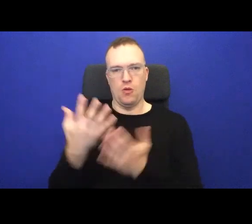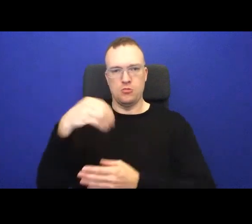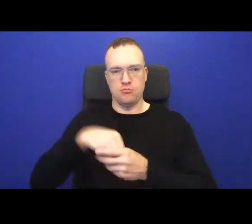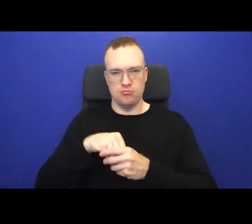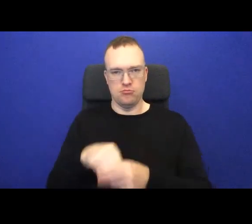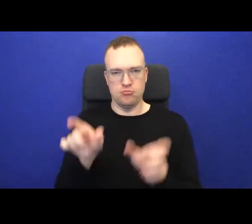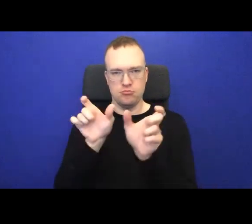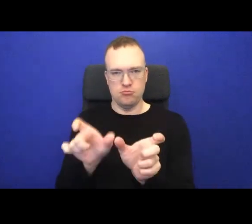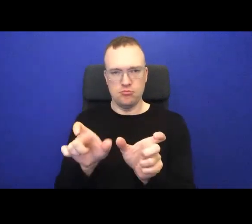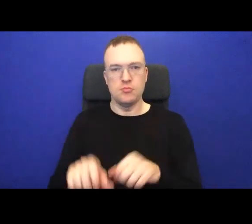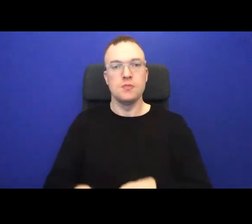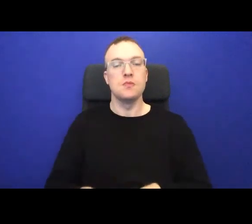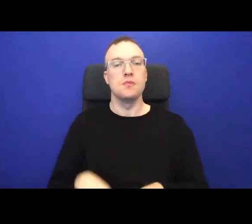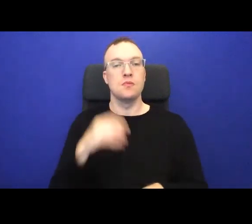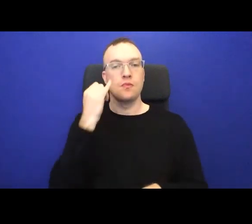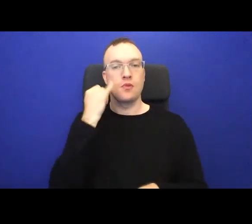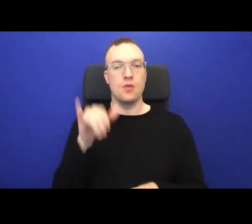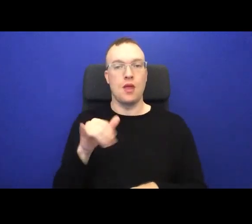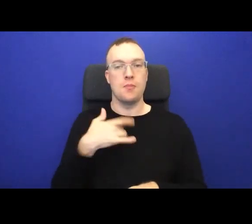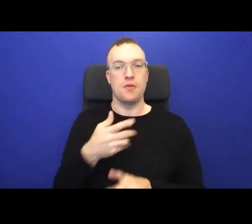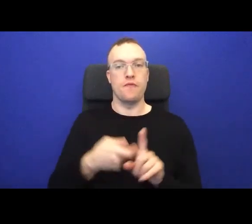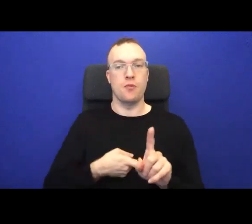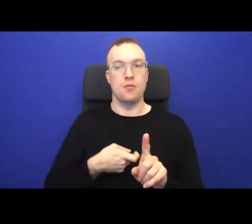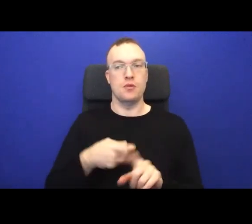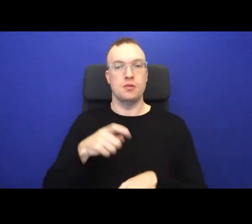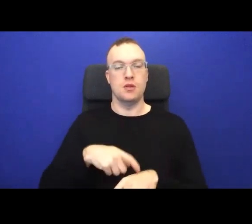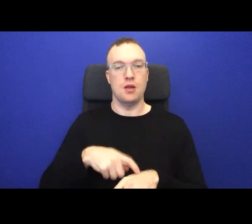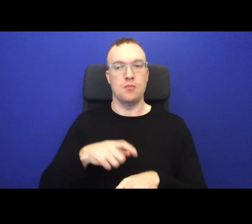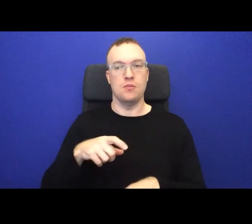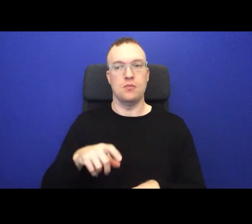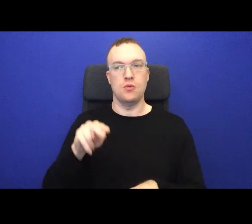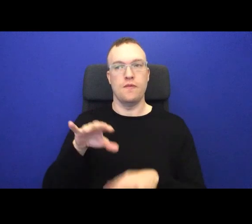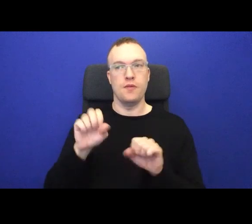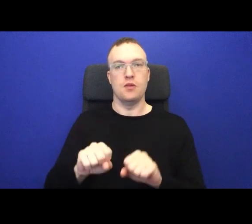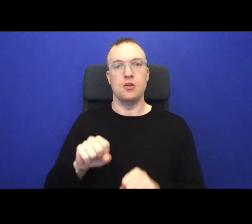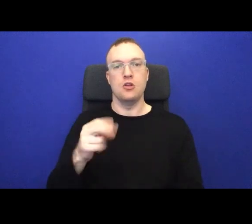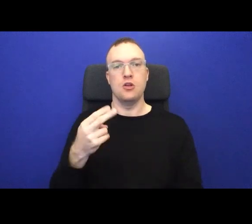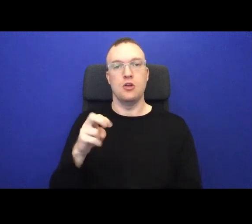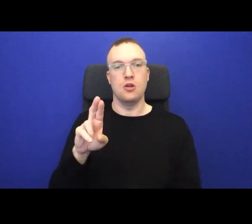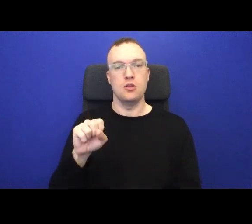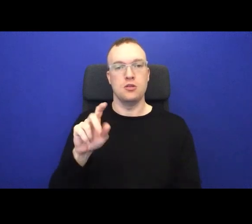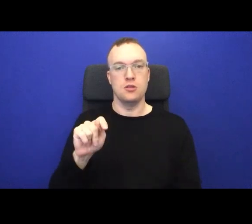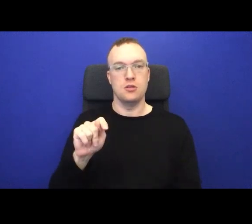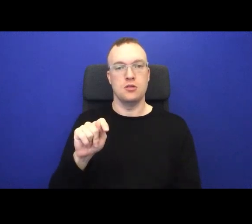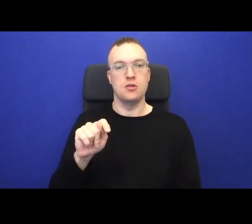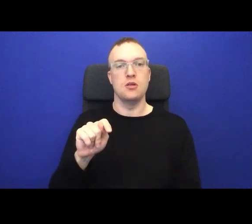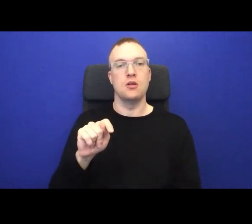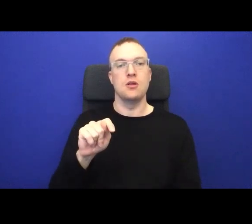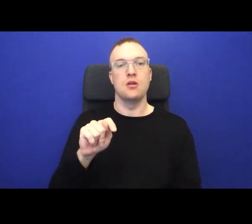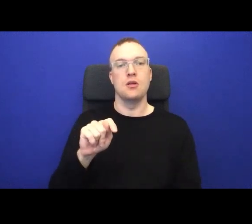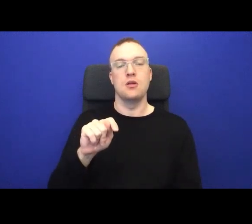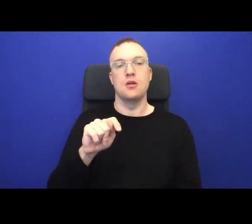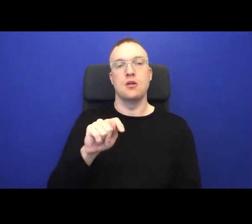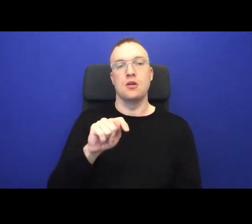So if you think that obviously comes from the time of the Norman invasion. So Hurst is Norman, Monceau is